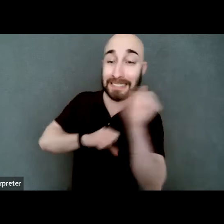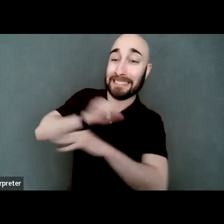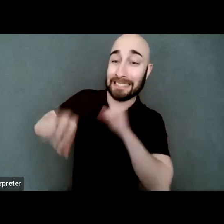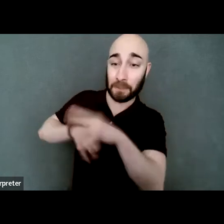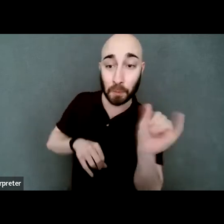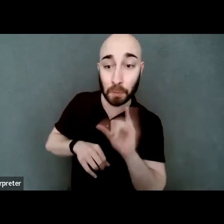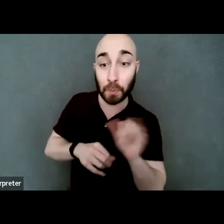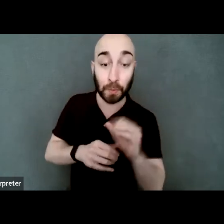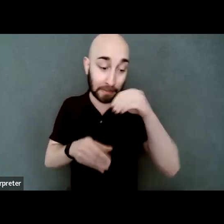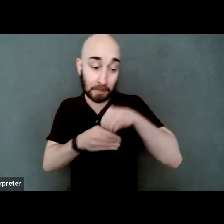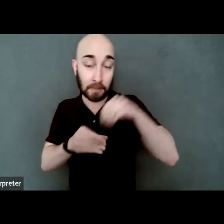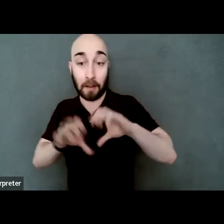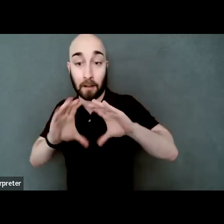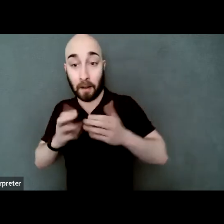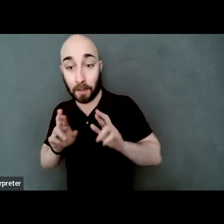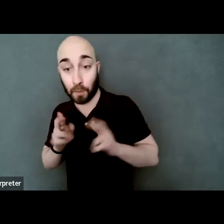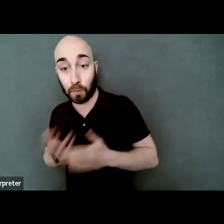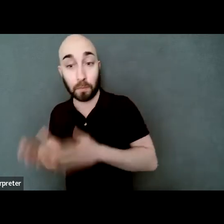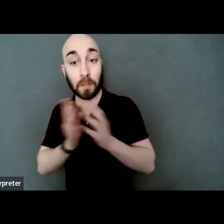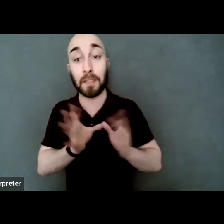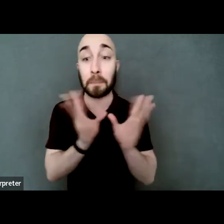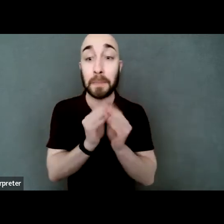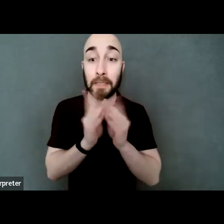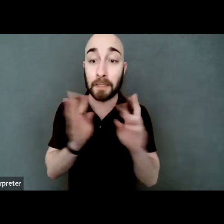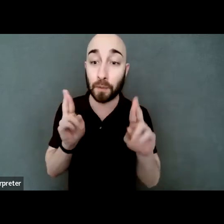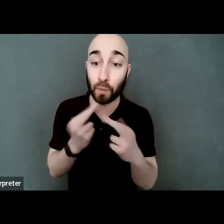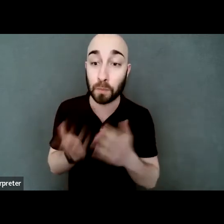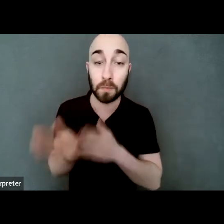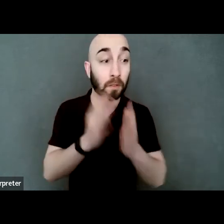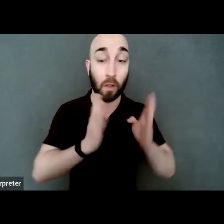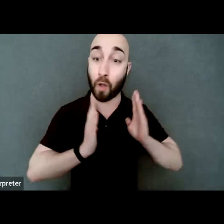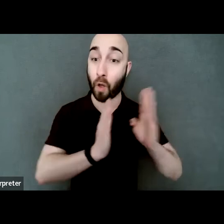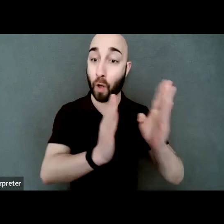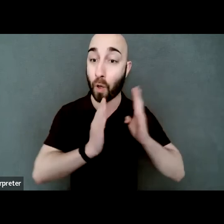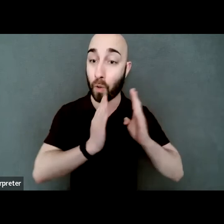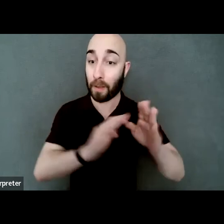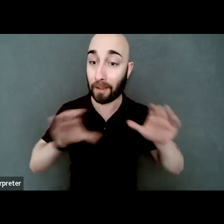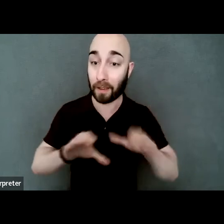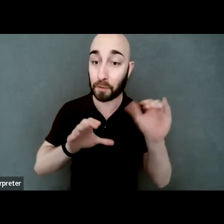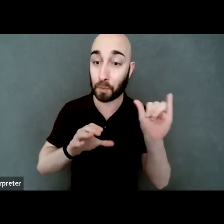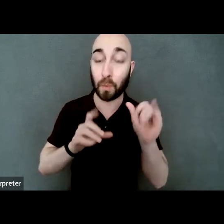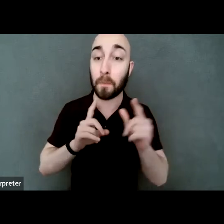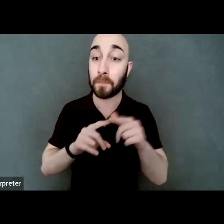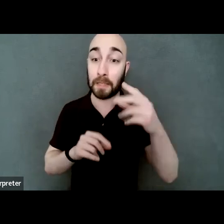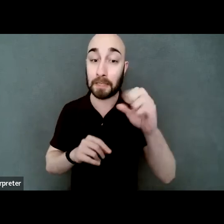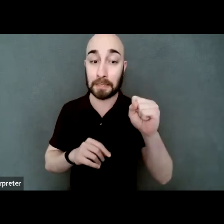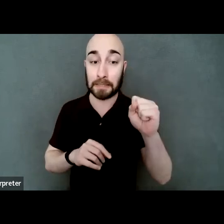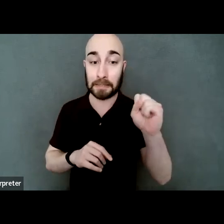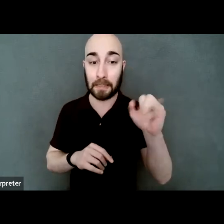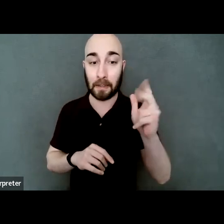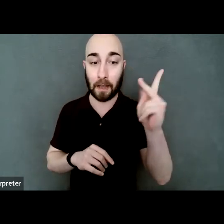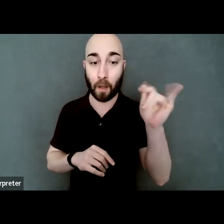in the classroom, stuff happening in meeting rooms, stuff happening in the hallways, at the fountain, the Sutakawa Fountain, we've